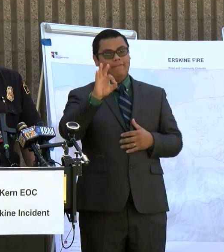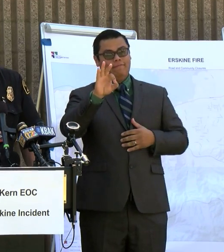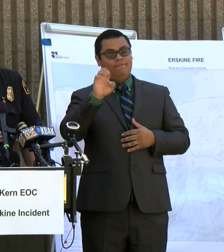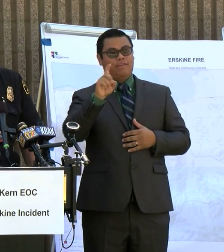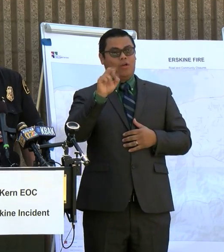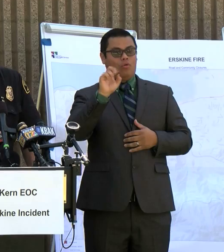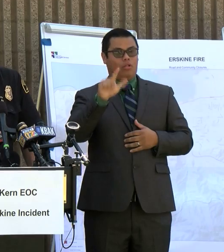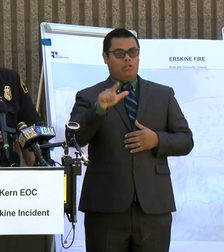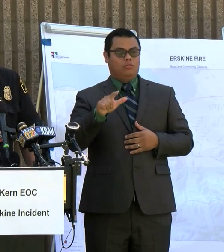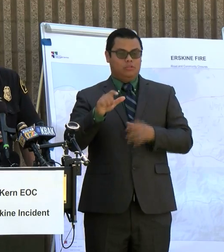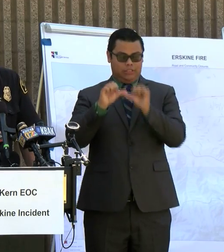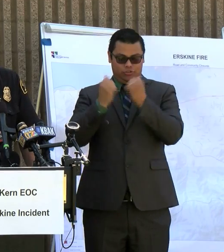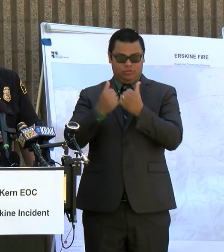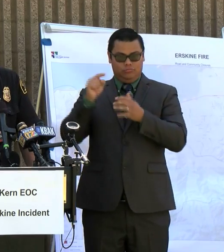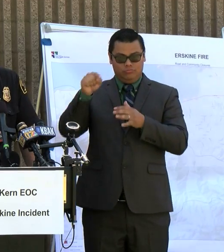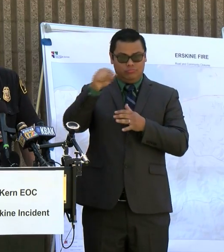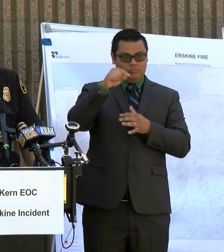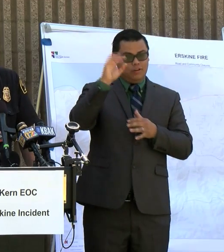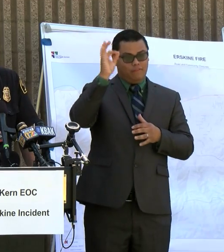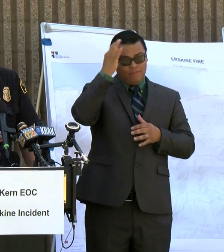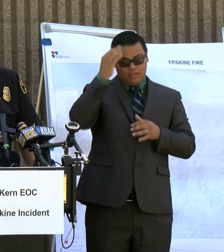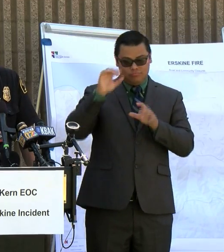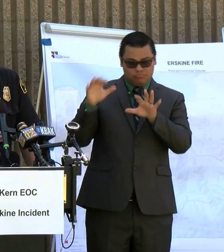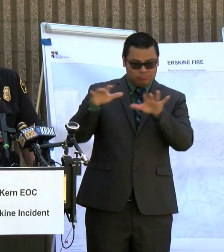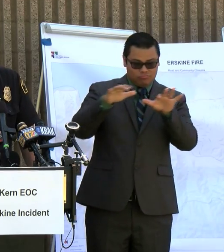assisting with the recovery